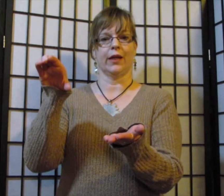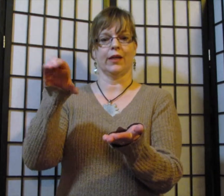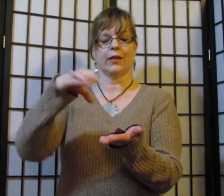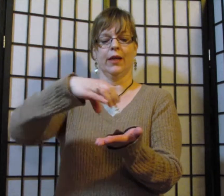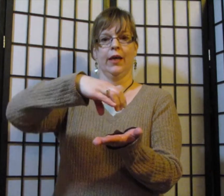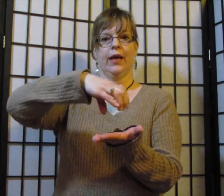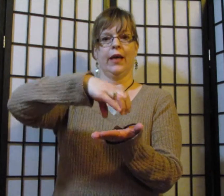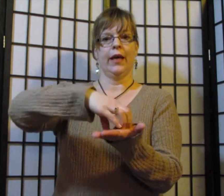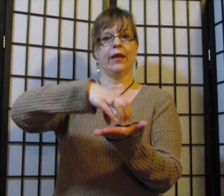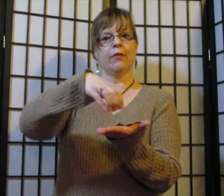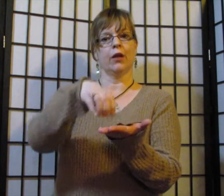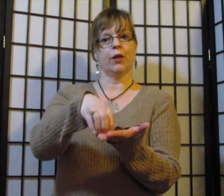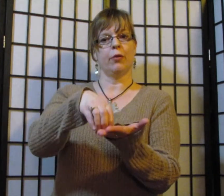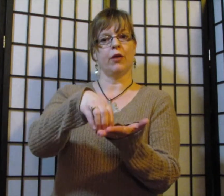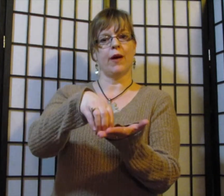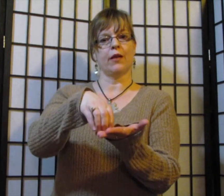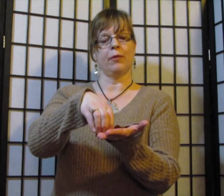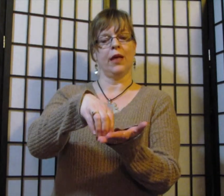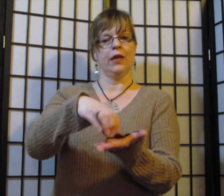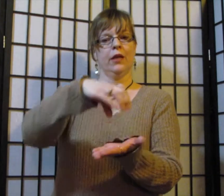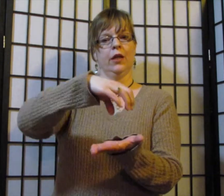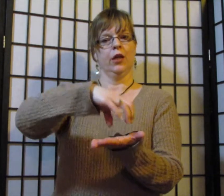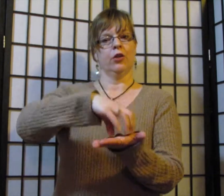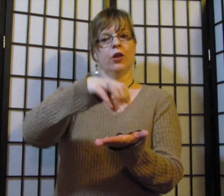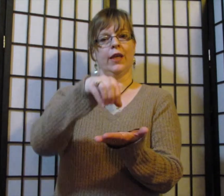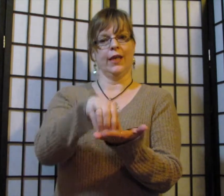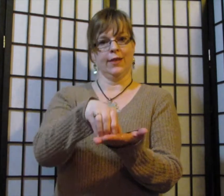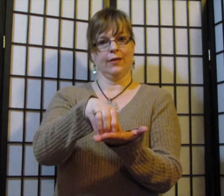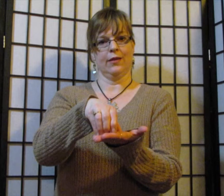hand, and then we're going to put them on the plate. Cookies.